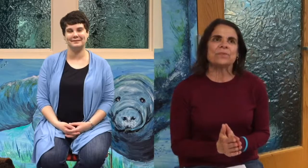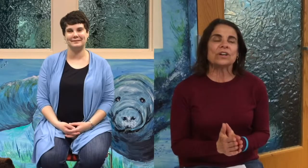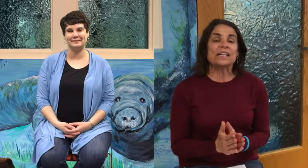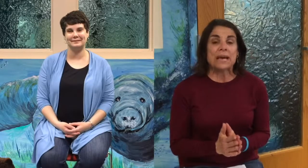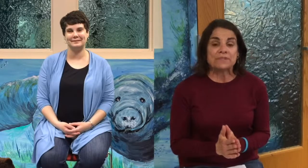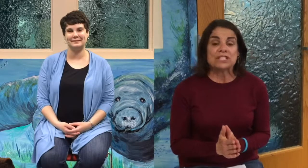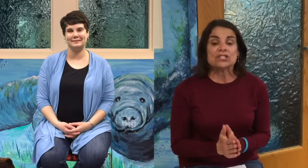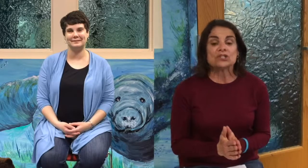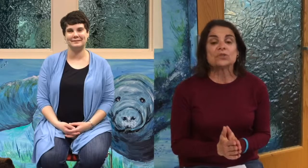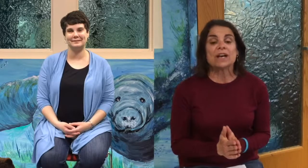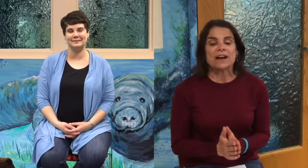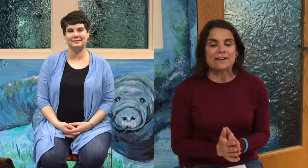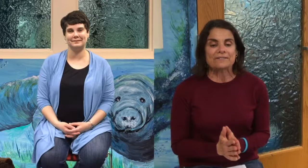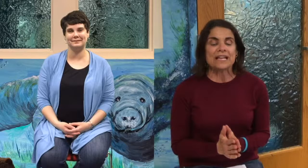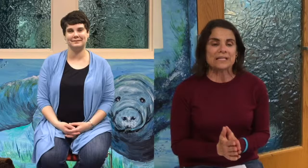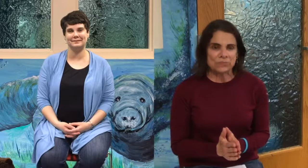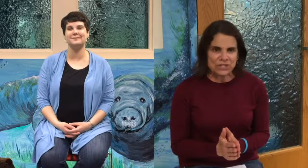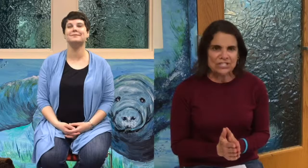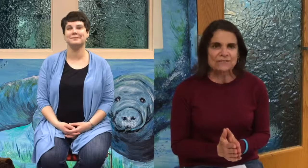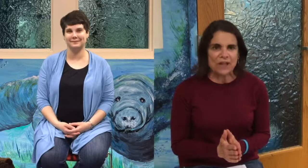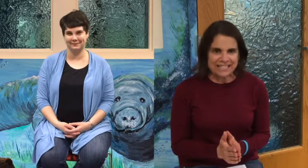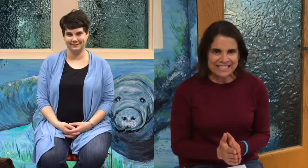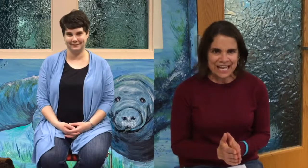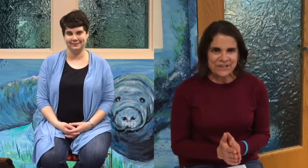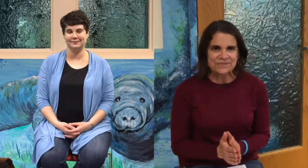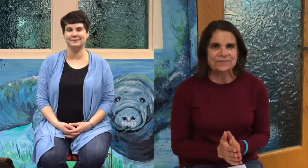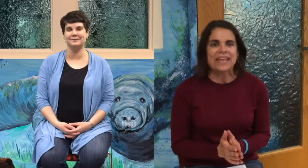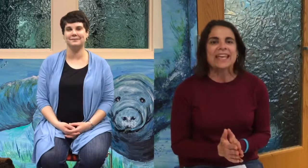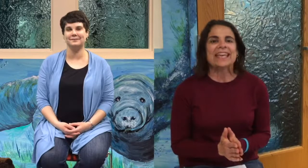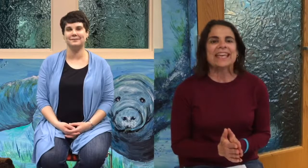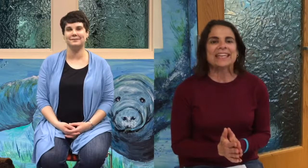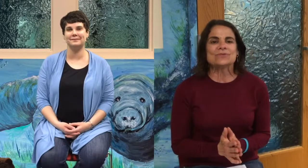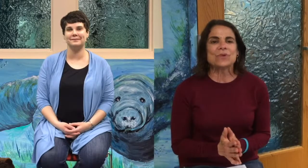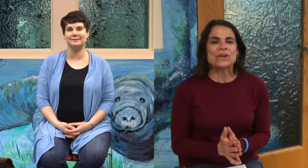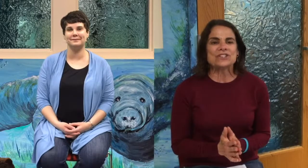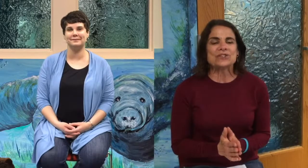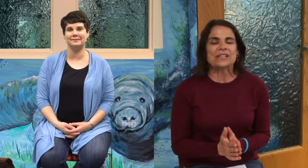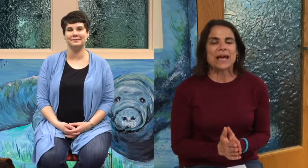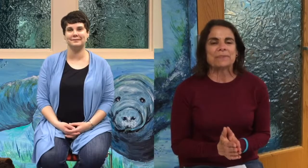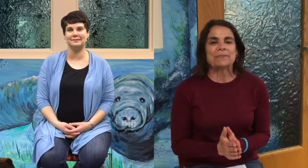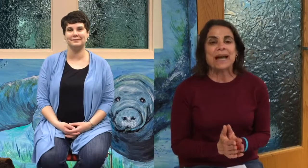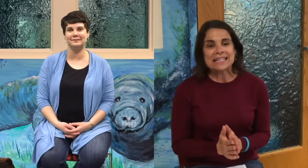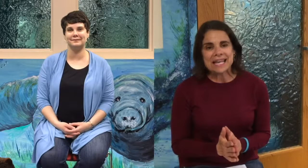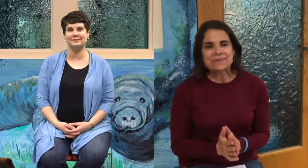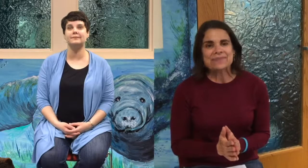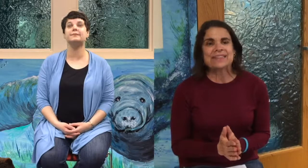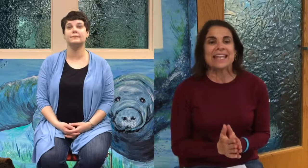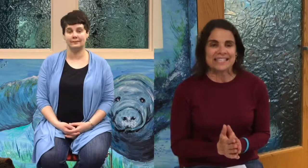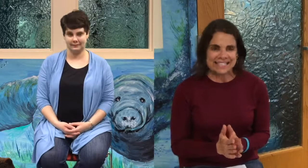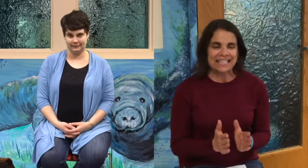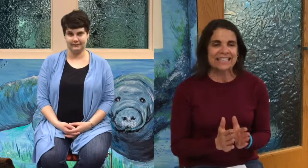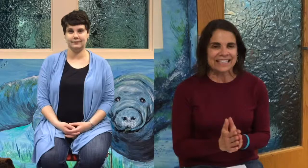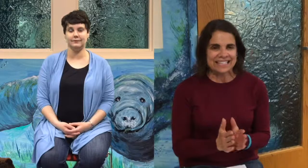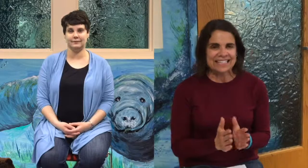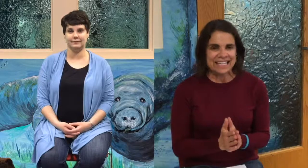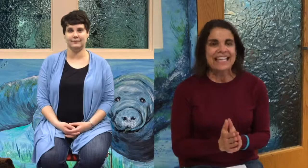going to clap to the tune of London Bridge is Falling Down. And we're going to clap my name, Nancy,